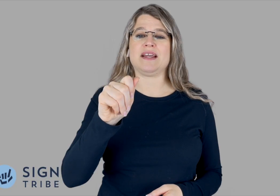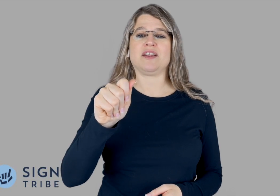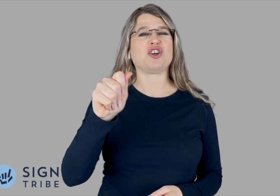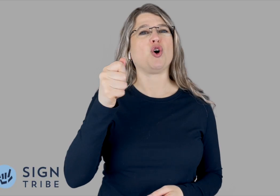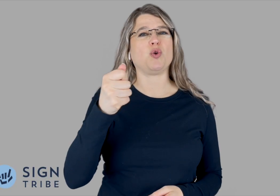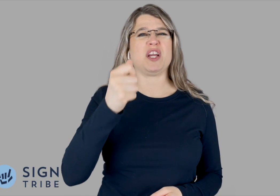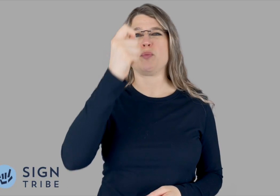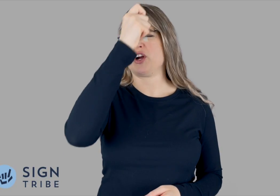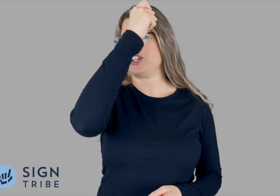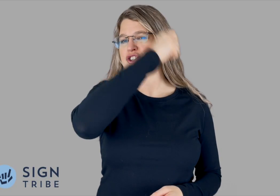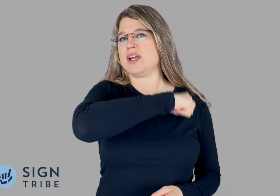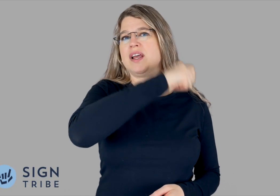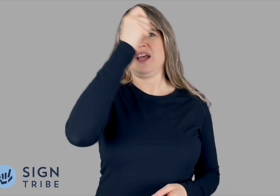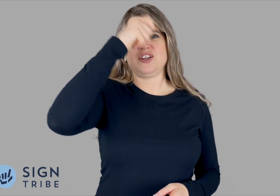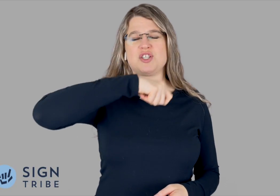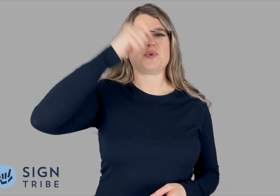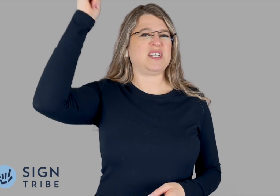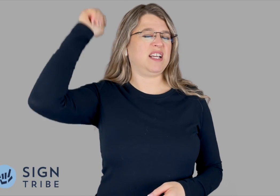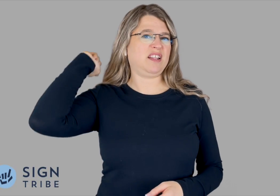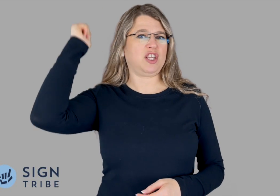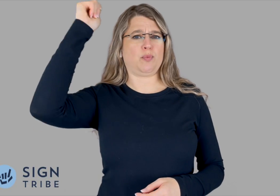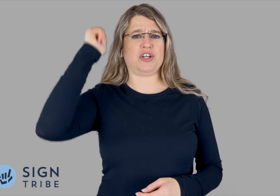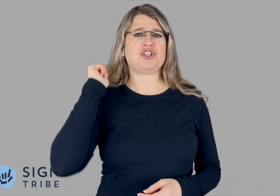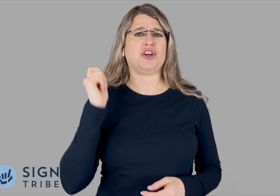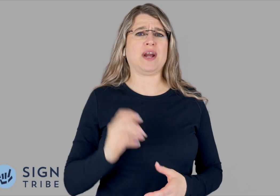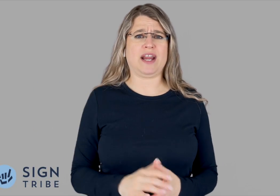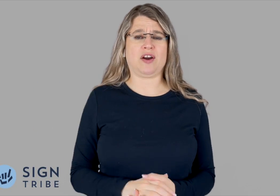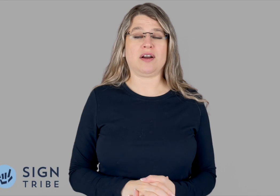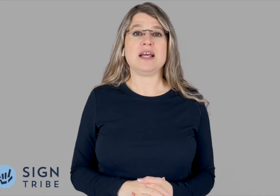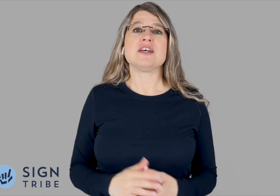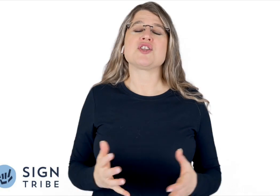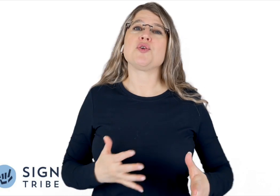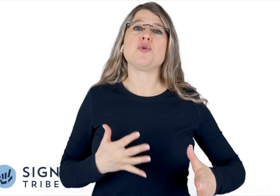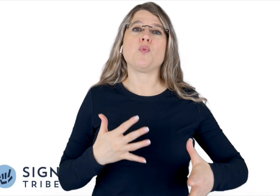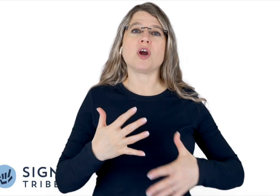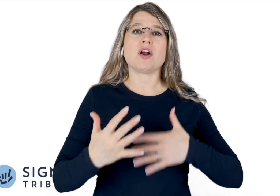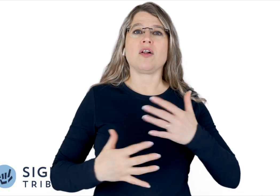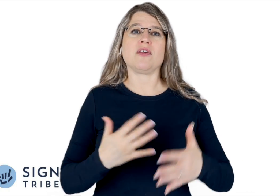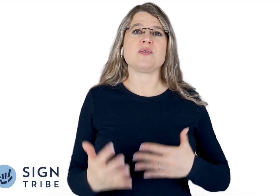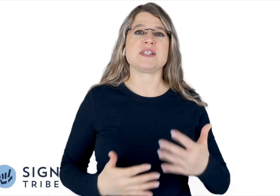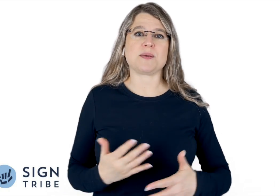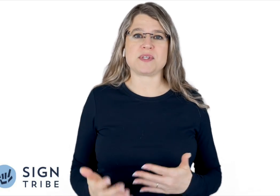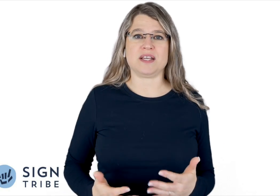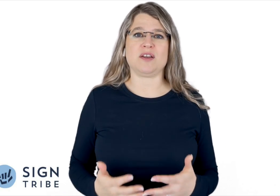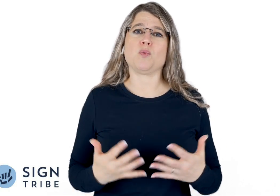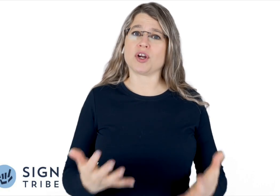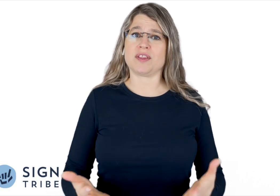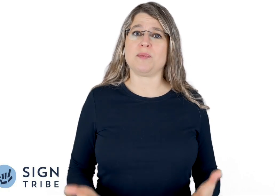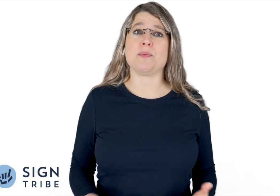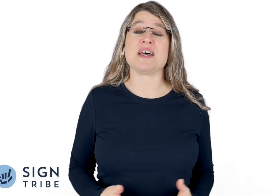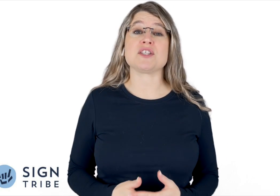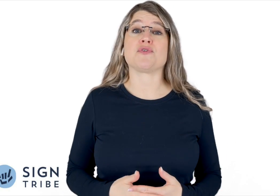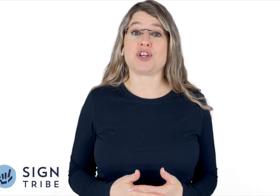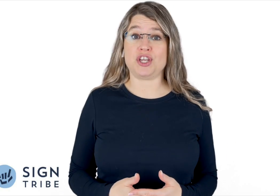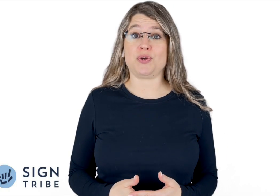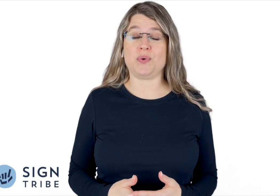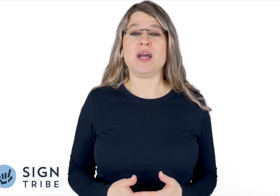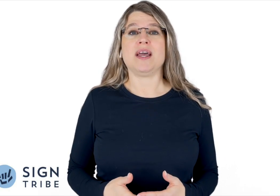like you're holding a brush and just pretend like you're brushing your hair. So you can work all of those steps in and work them the best for you and